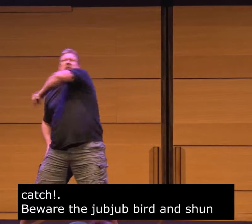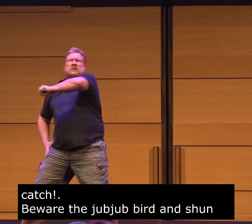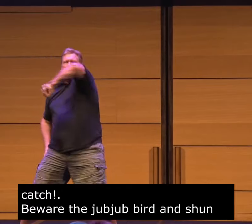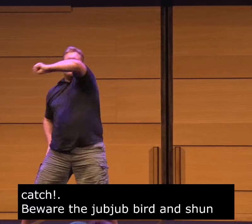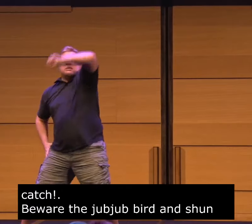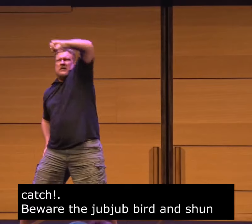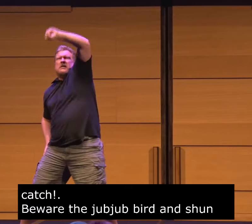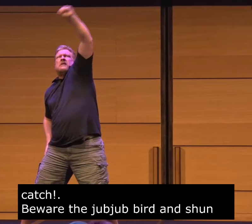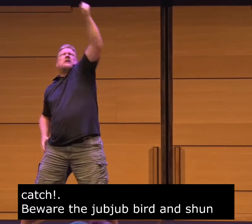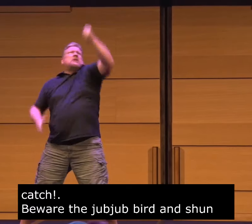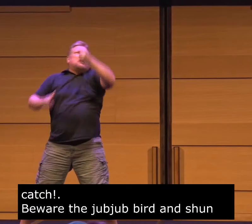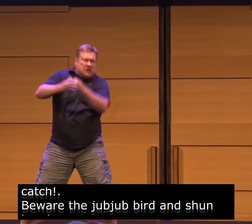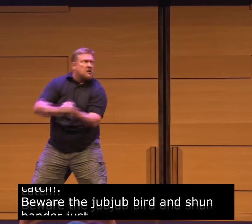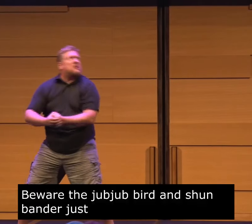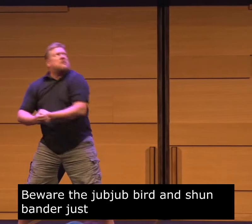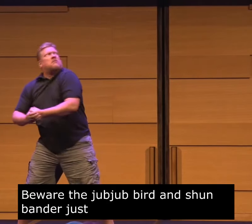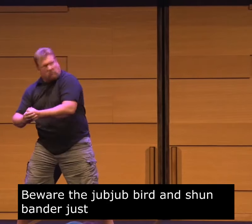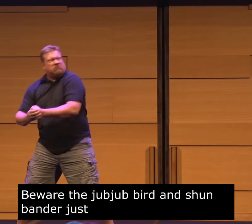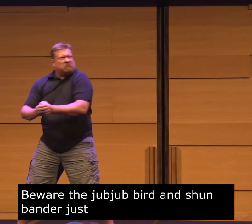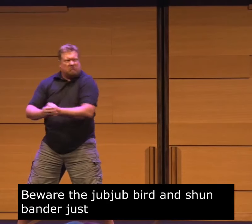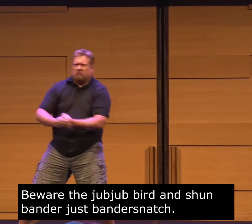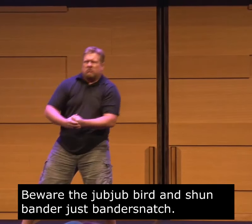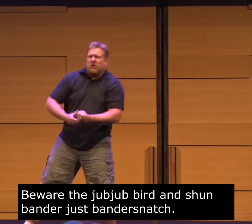He took his vorpal sword at hand.